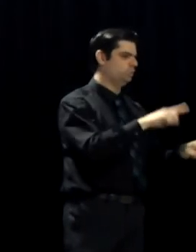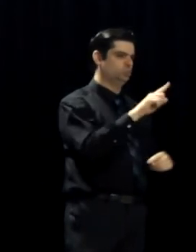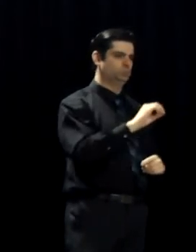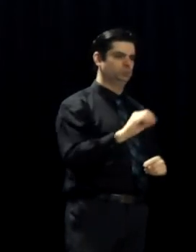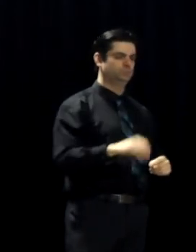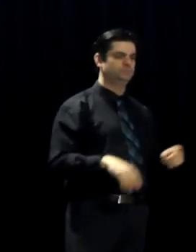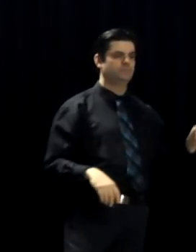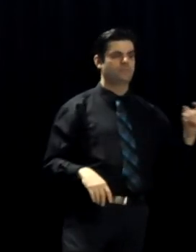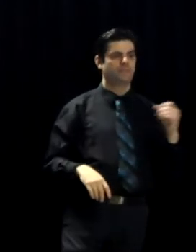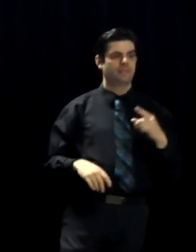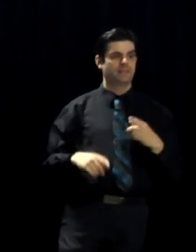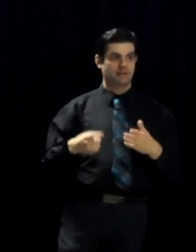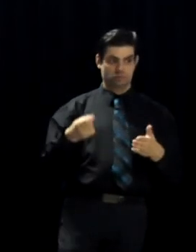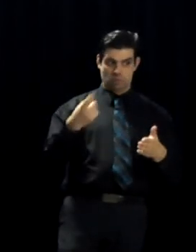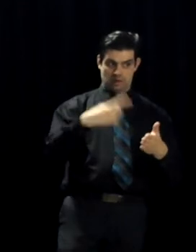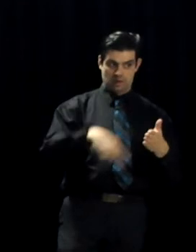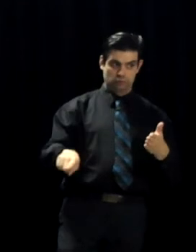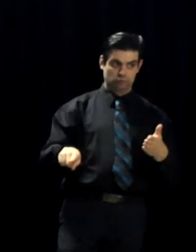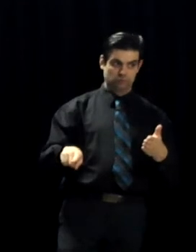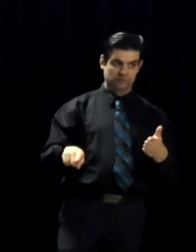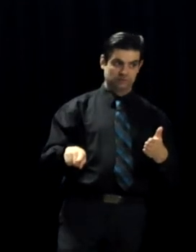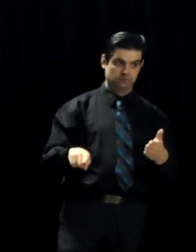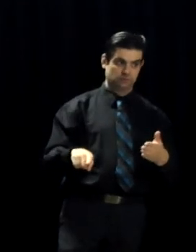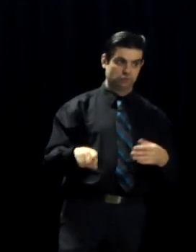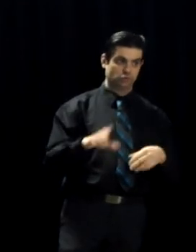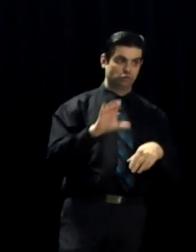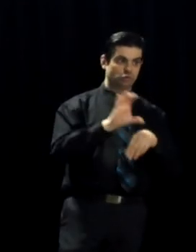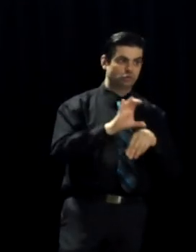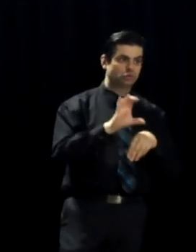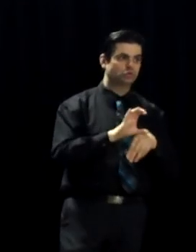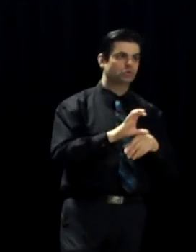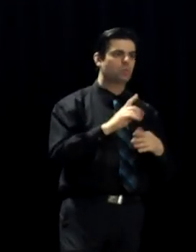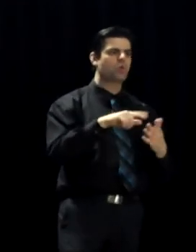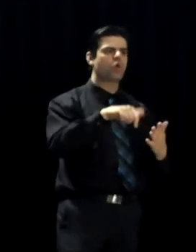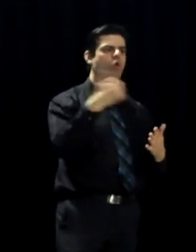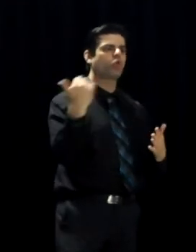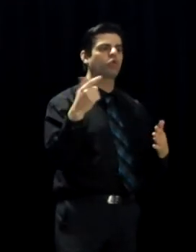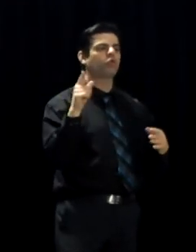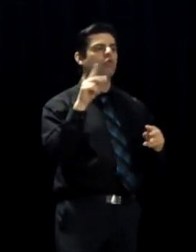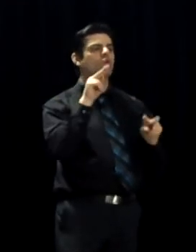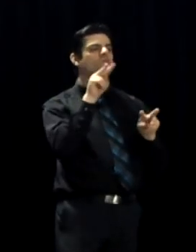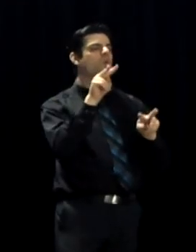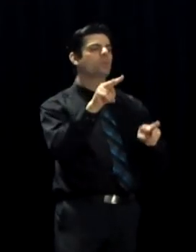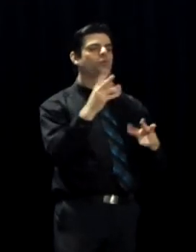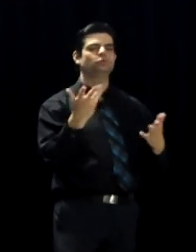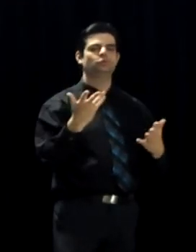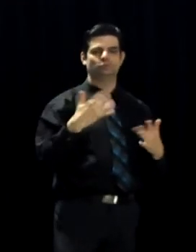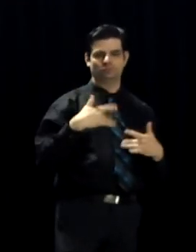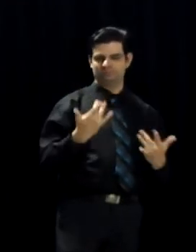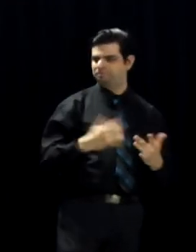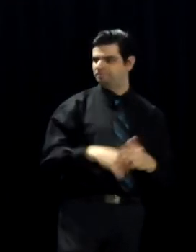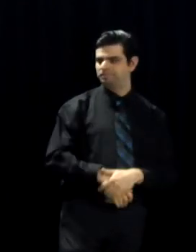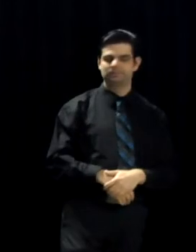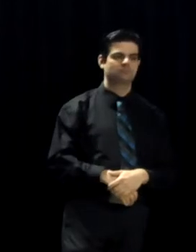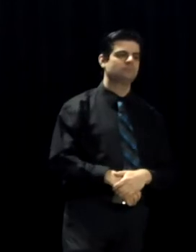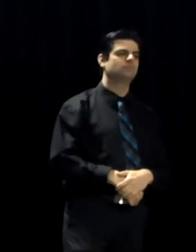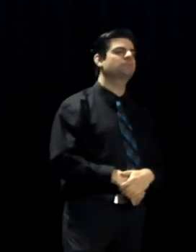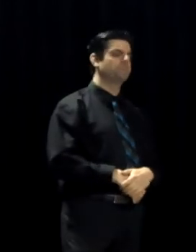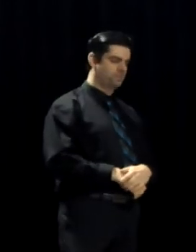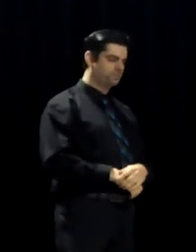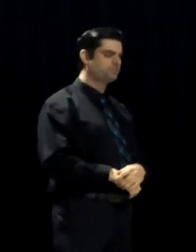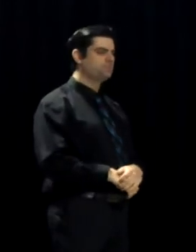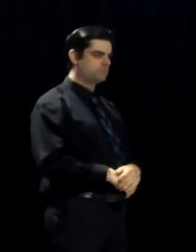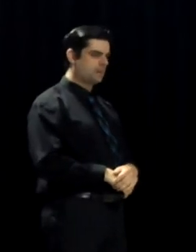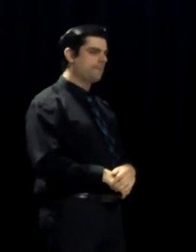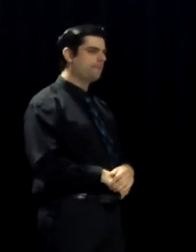What other, besides churches and dealing with the nursing home? Yeah, I think we'll have this situation